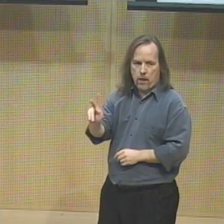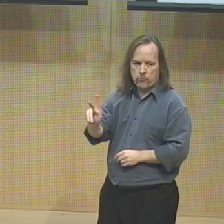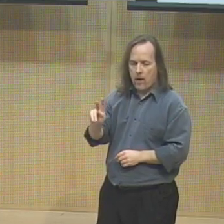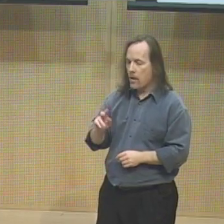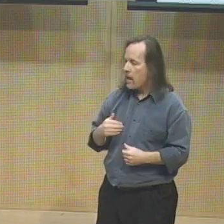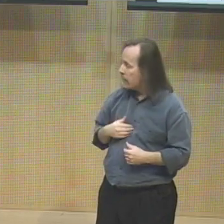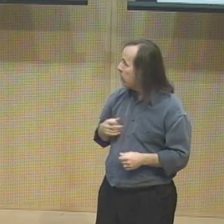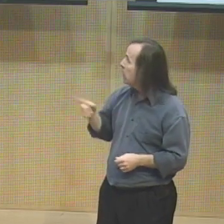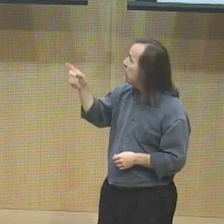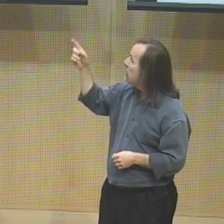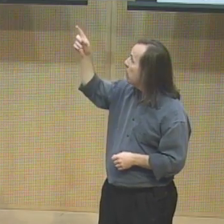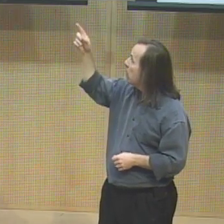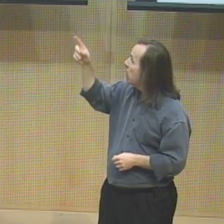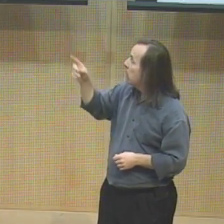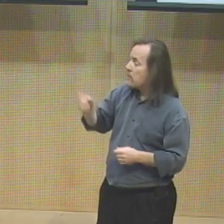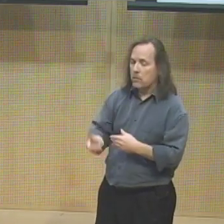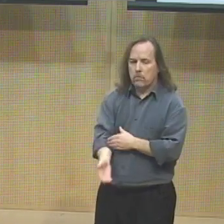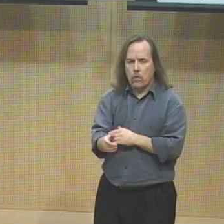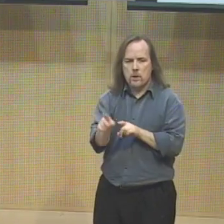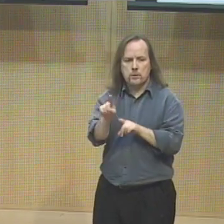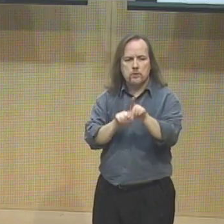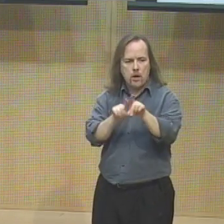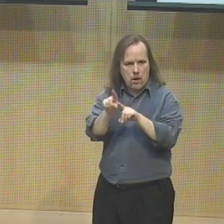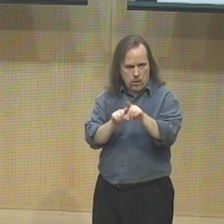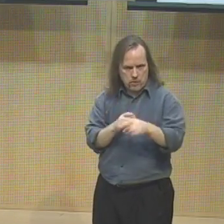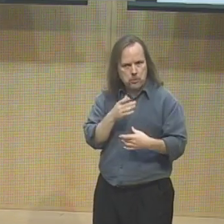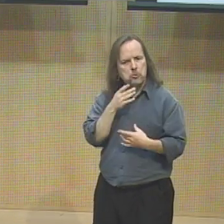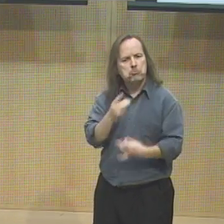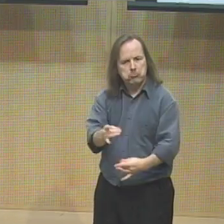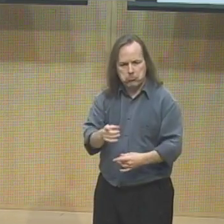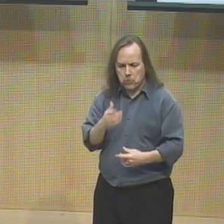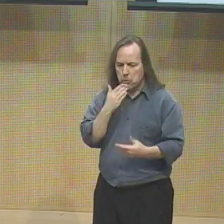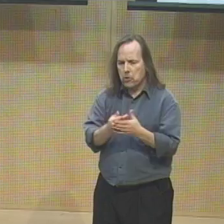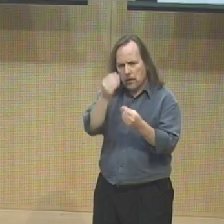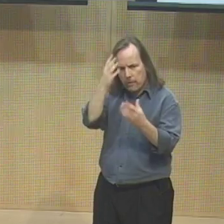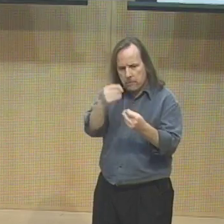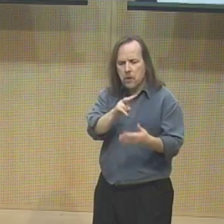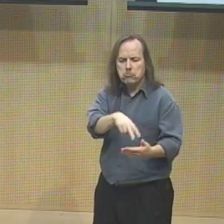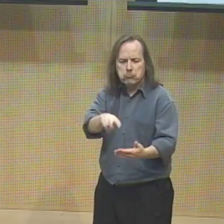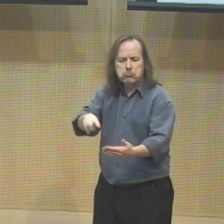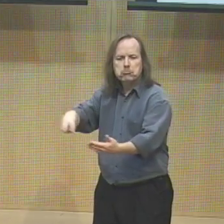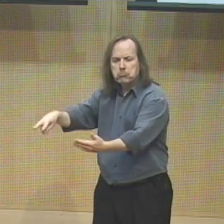BlackRock. Morningstar is another website that has good information that you could read and learn about.